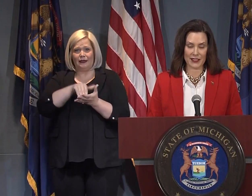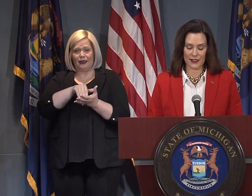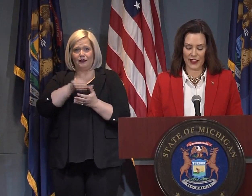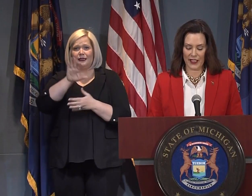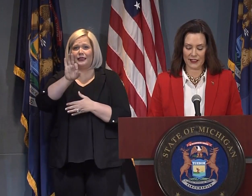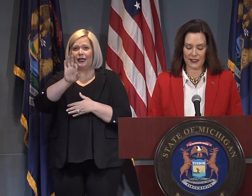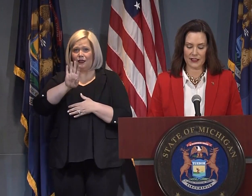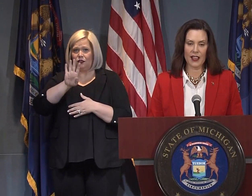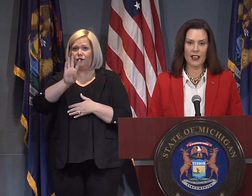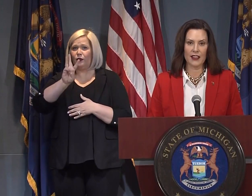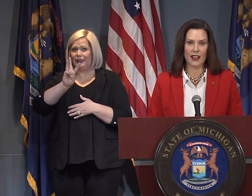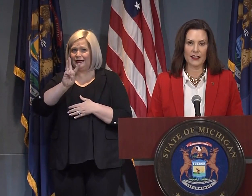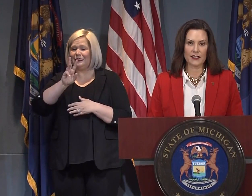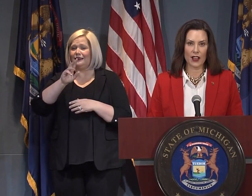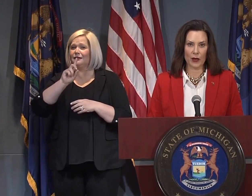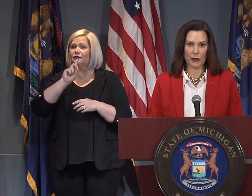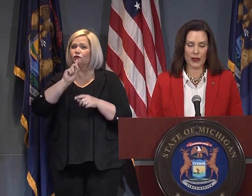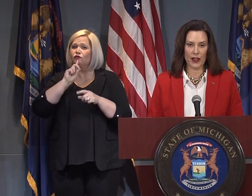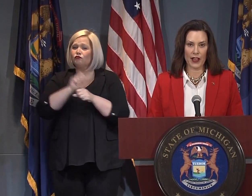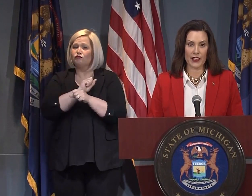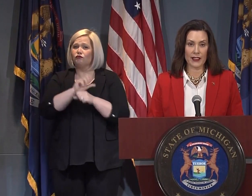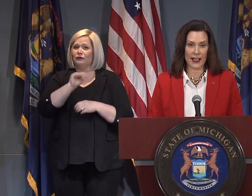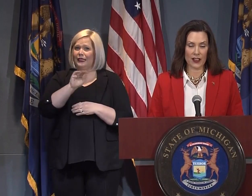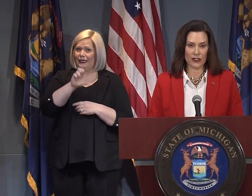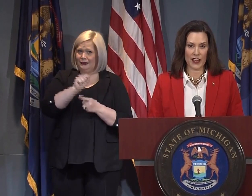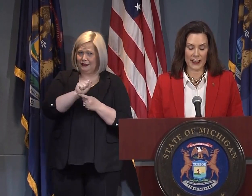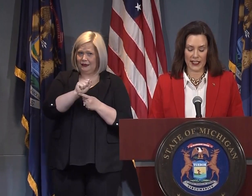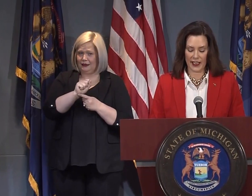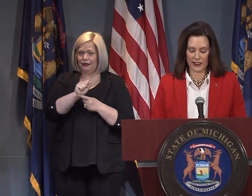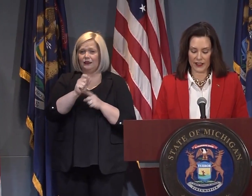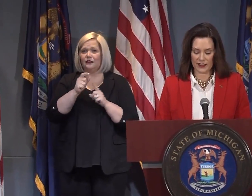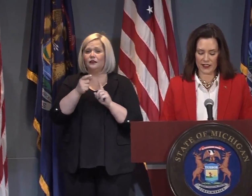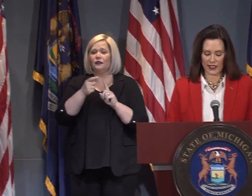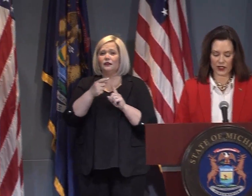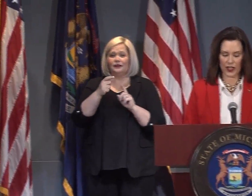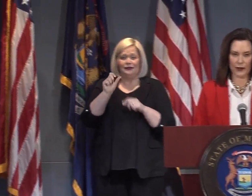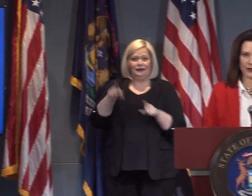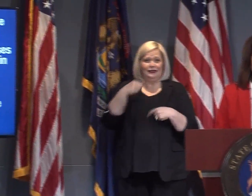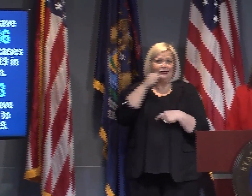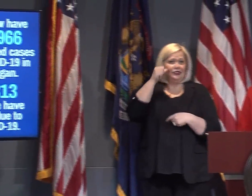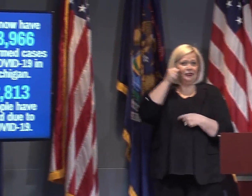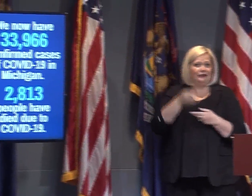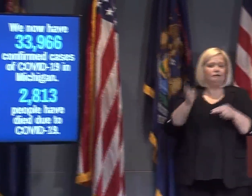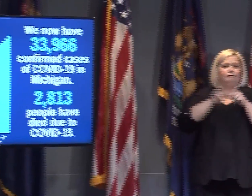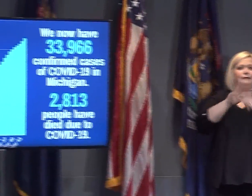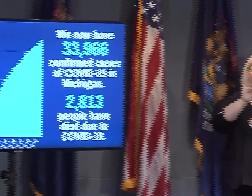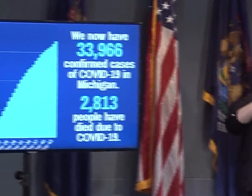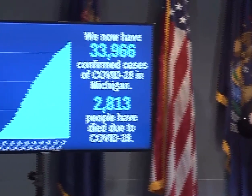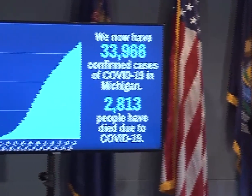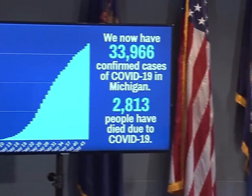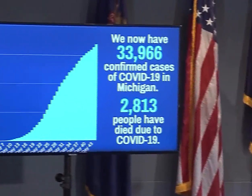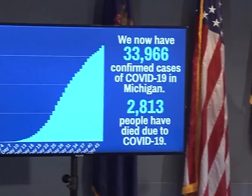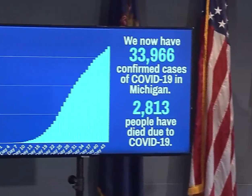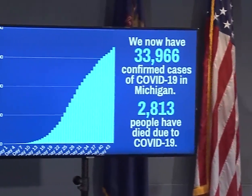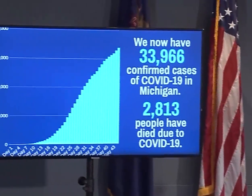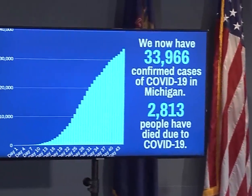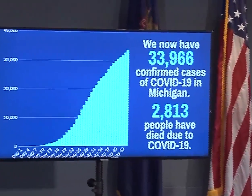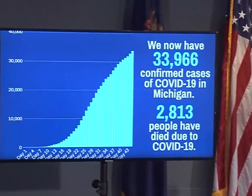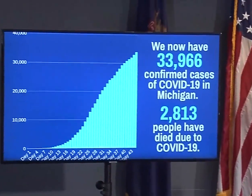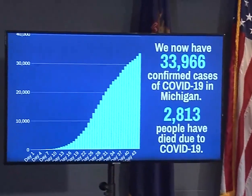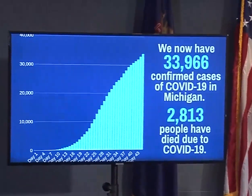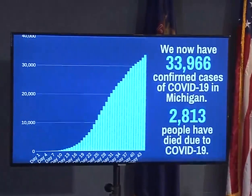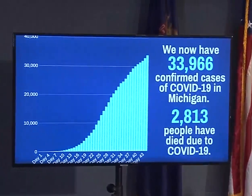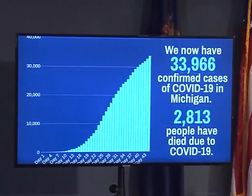33,966 positive cases. That is up 999 since yesterday. Sadly, we have lost